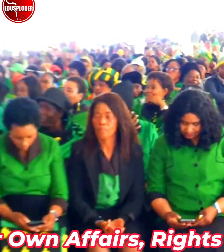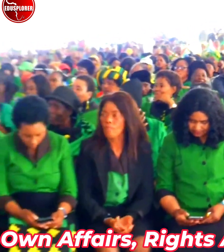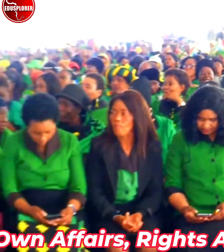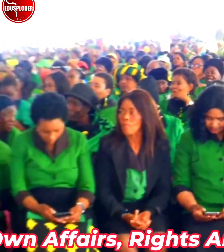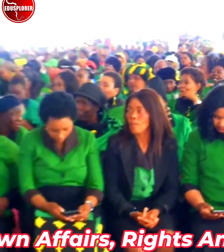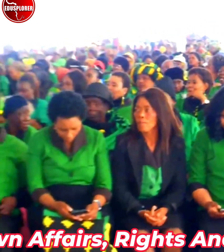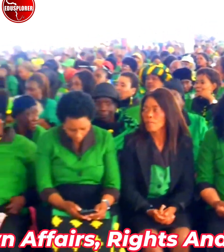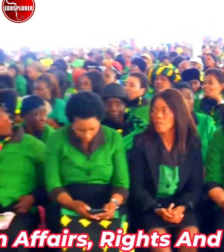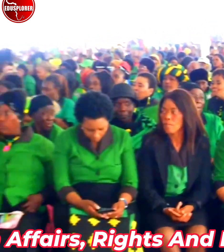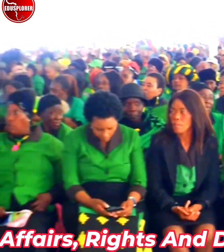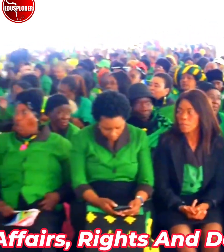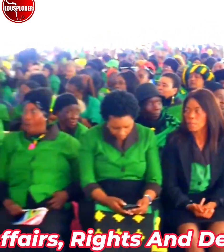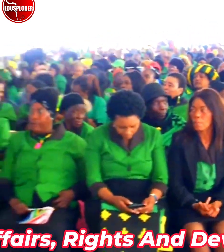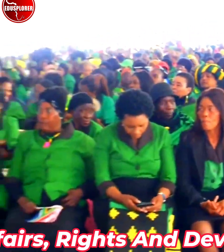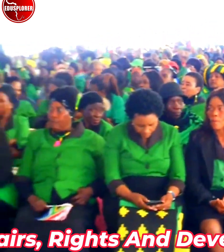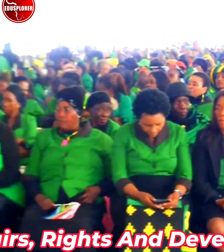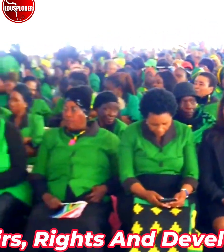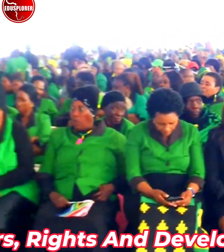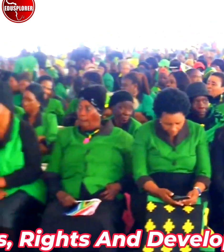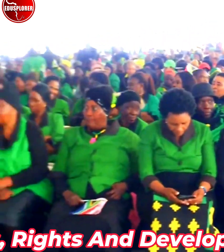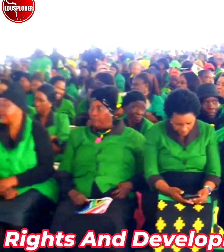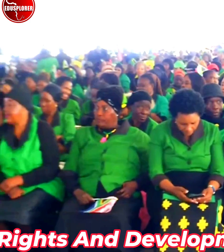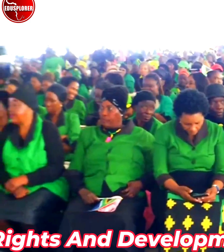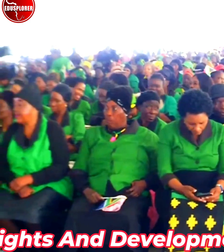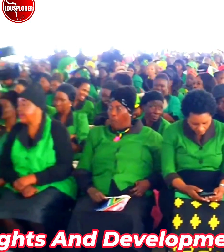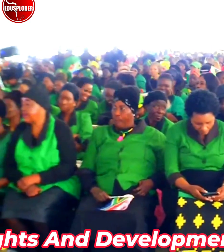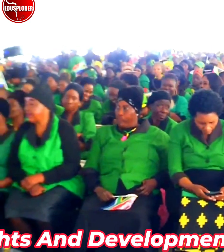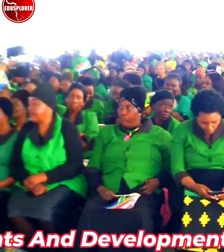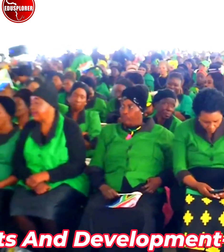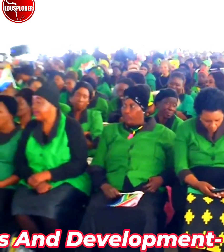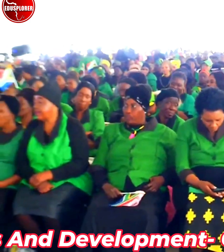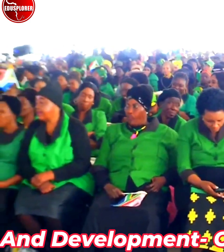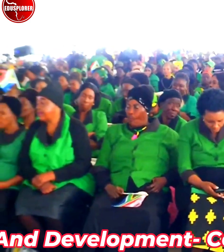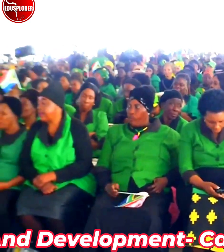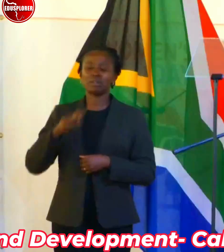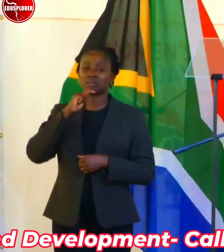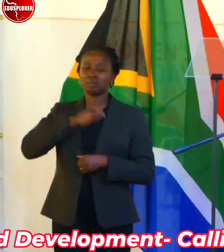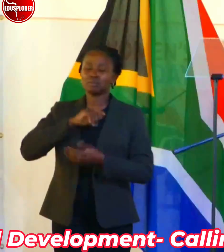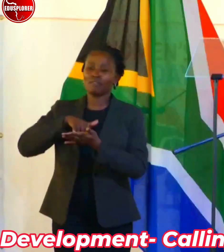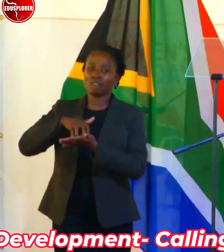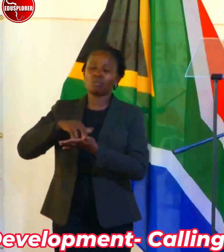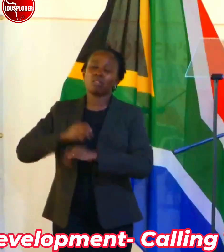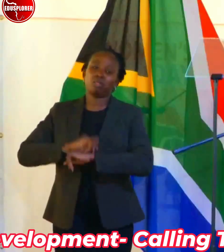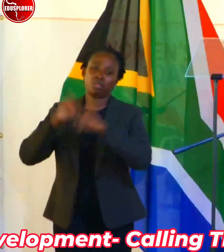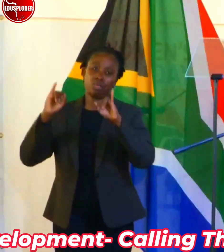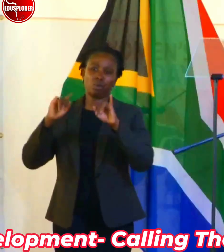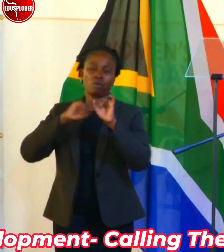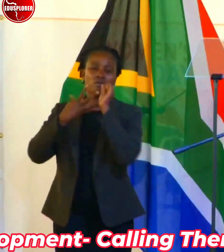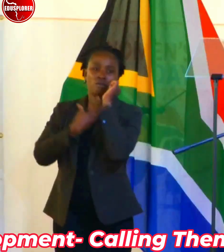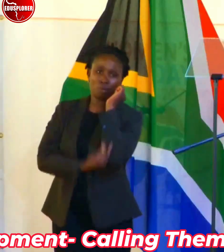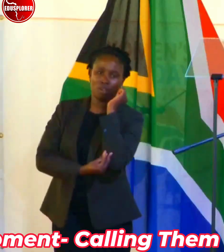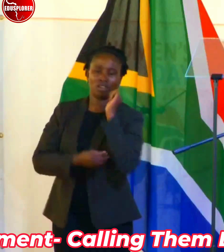So as a result of all this, women are more vulnerable to poverty, to